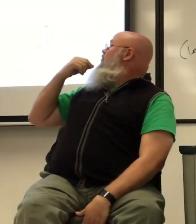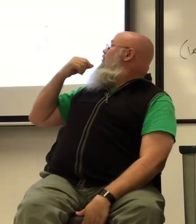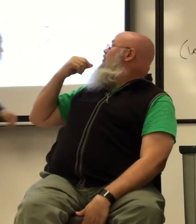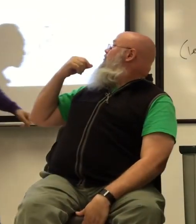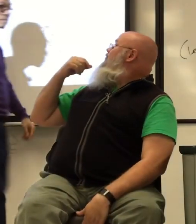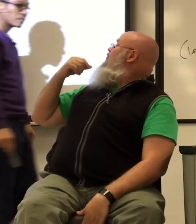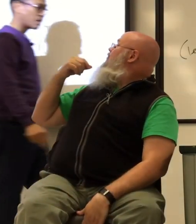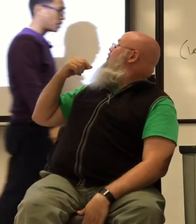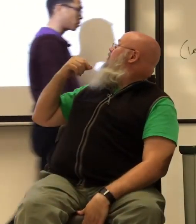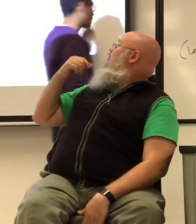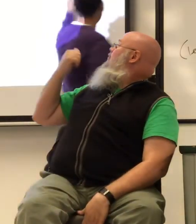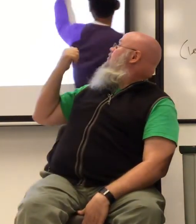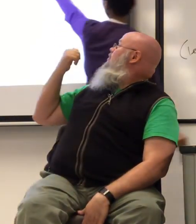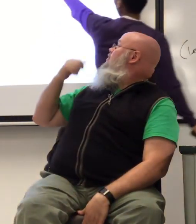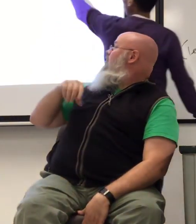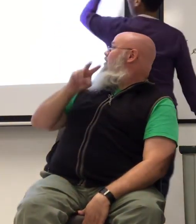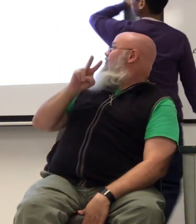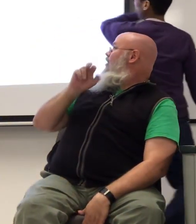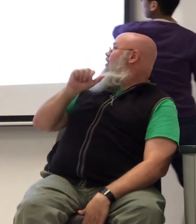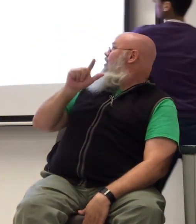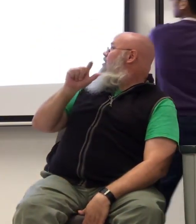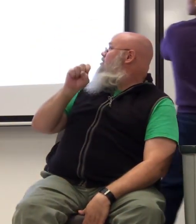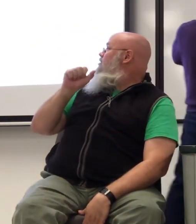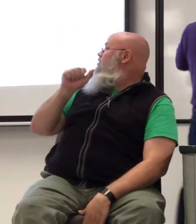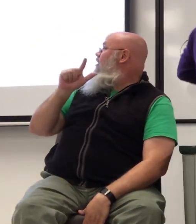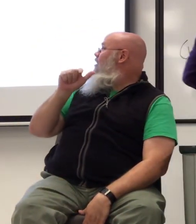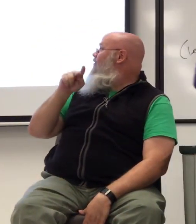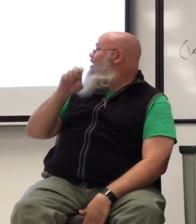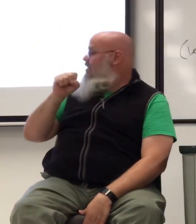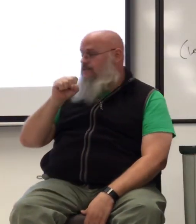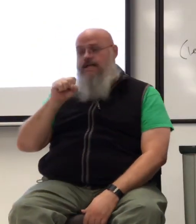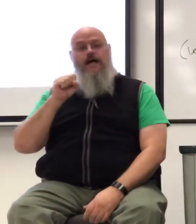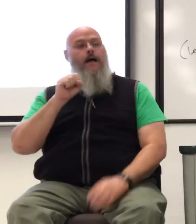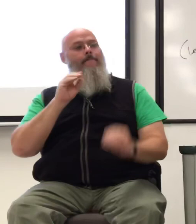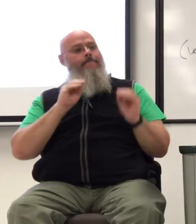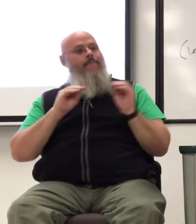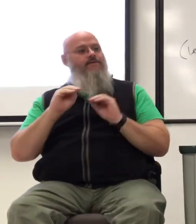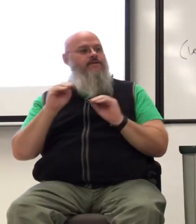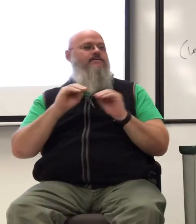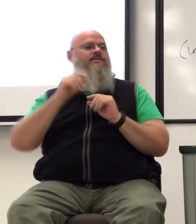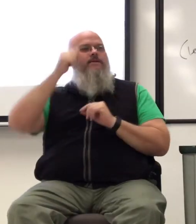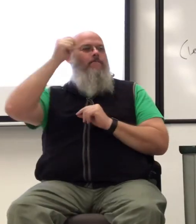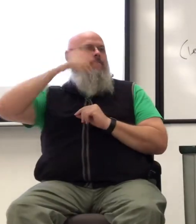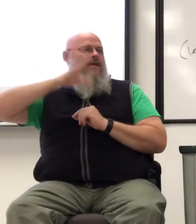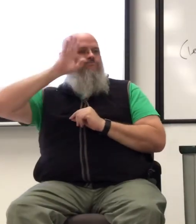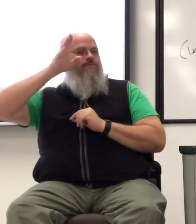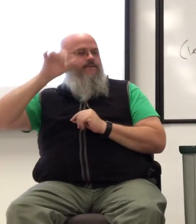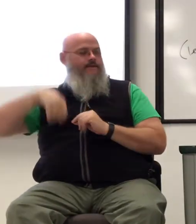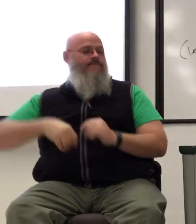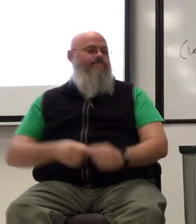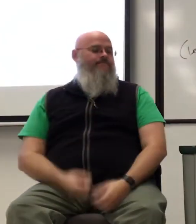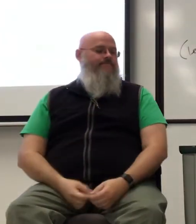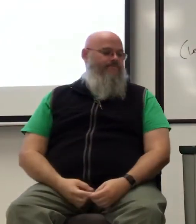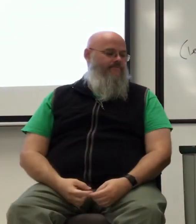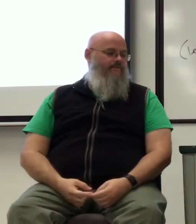what? Right there, Valsalva's. That's the guy's name, I think.